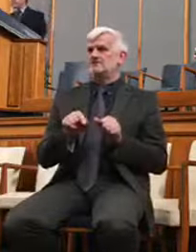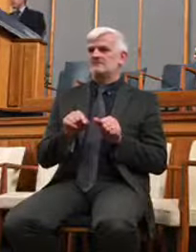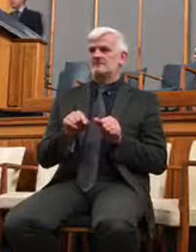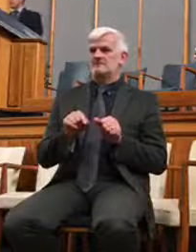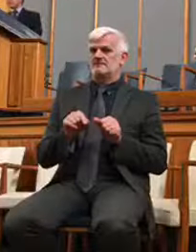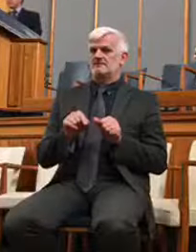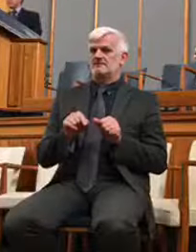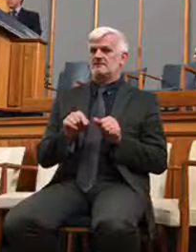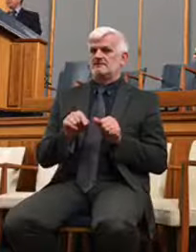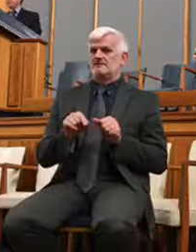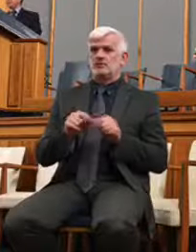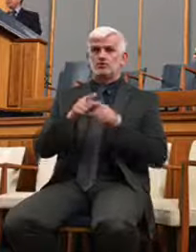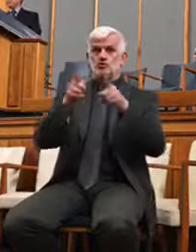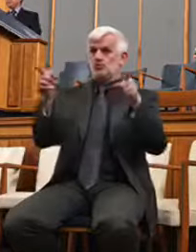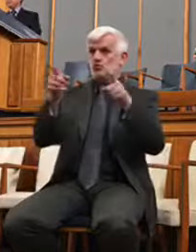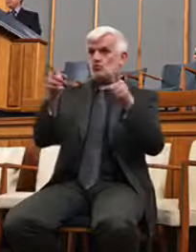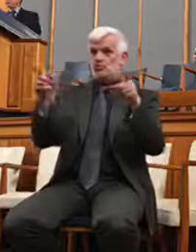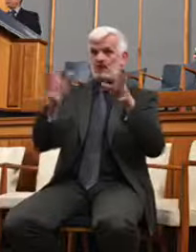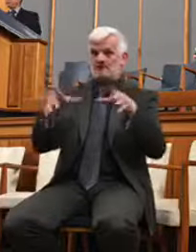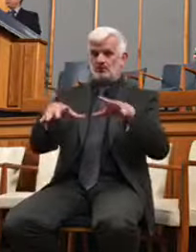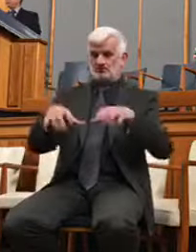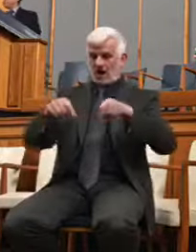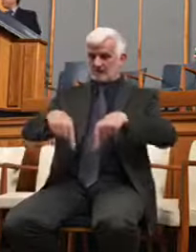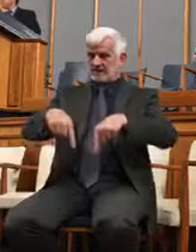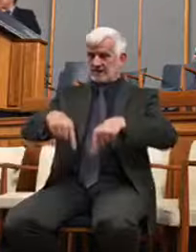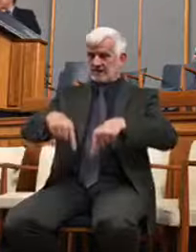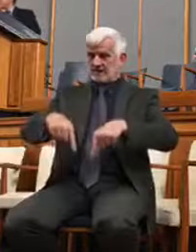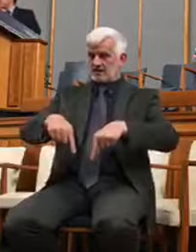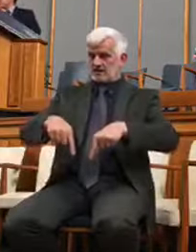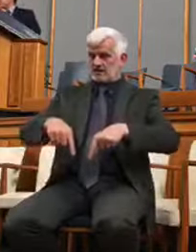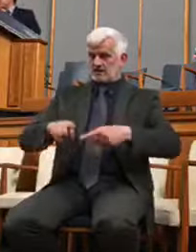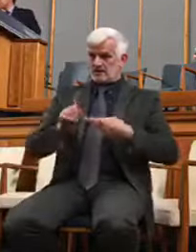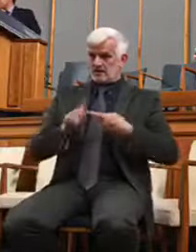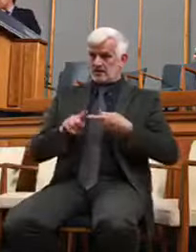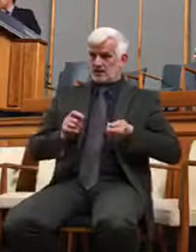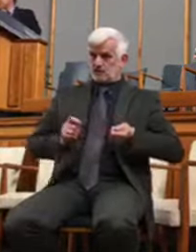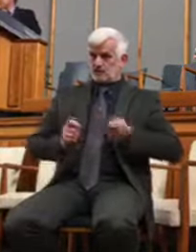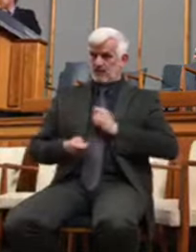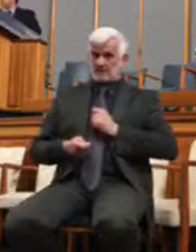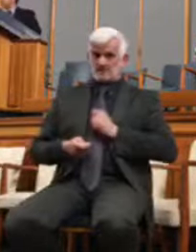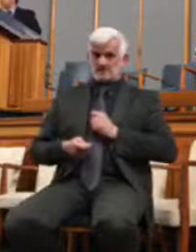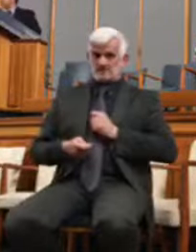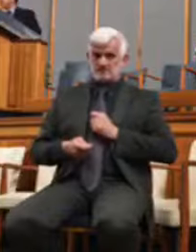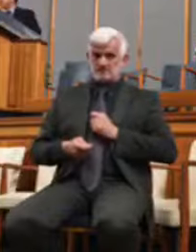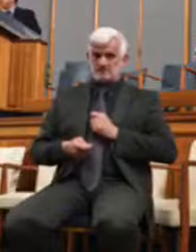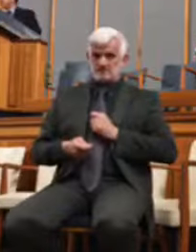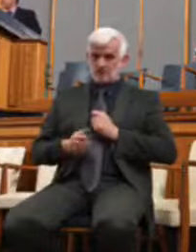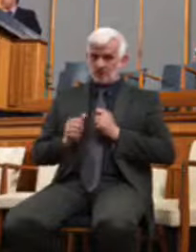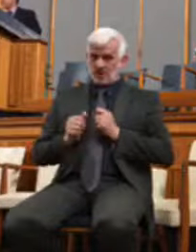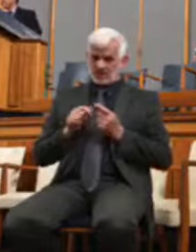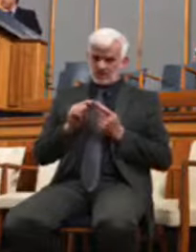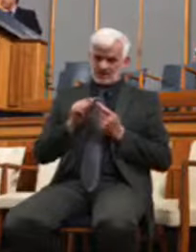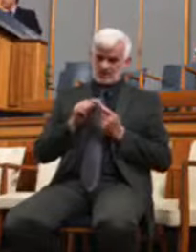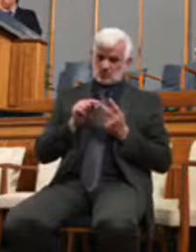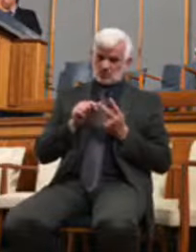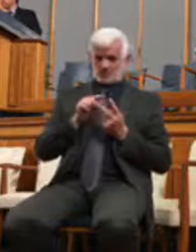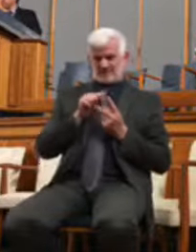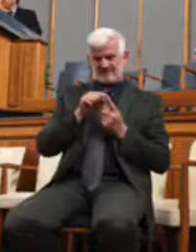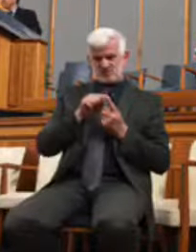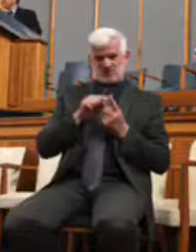You must start here. Repentance. Please remember, we said repentance without faith is